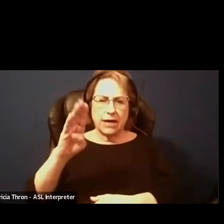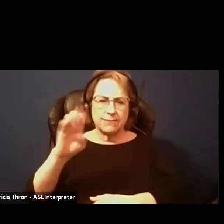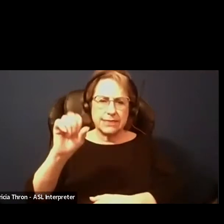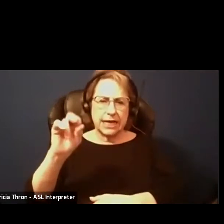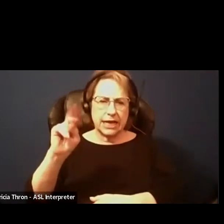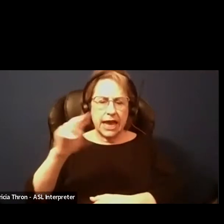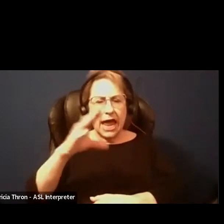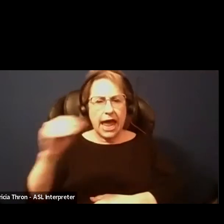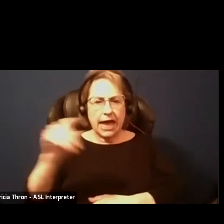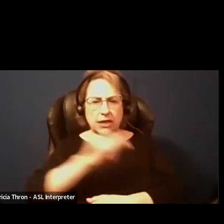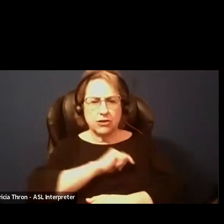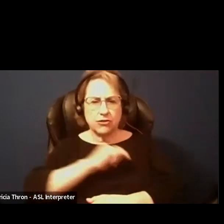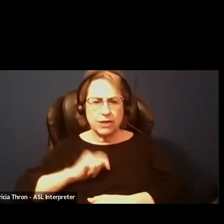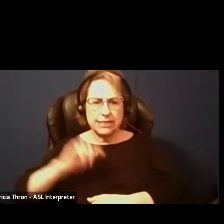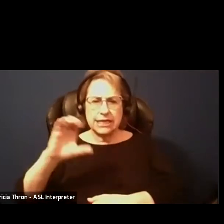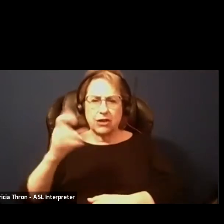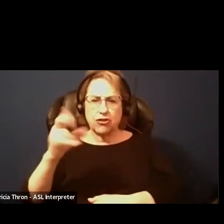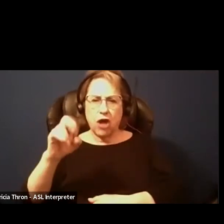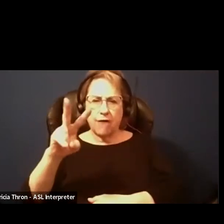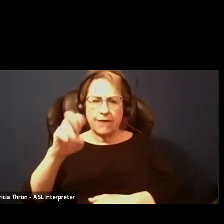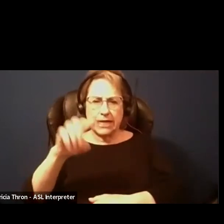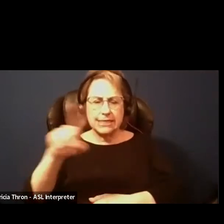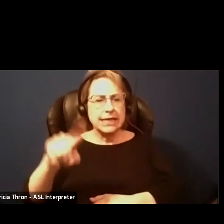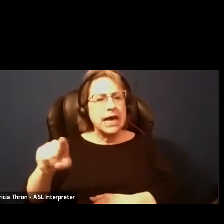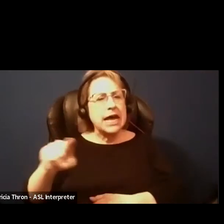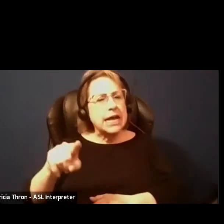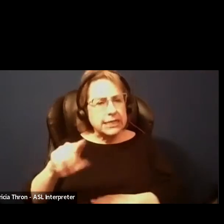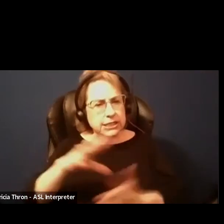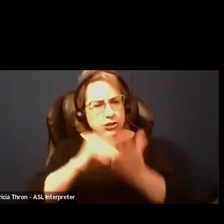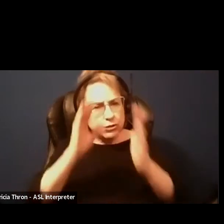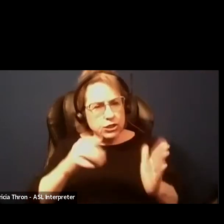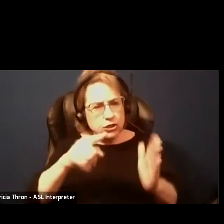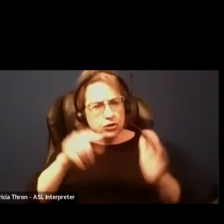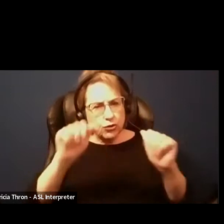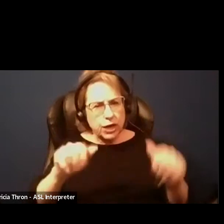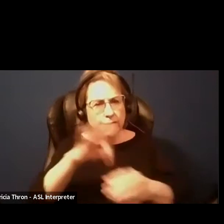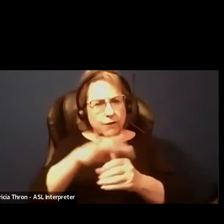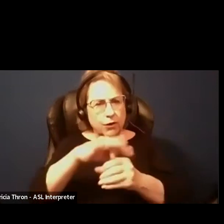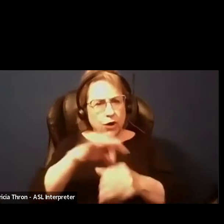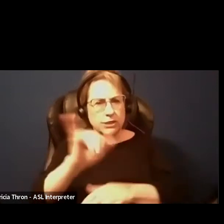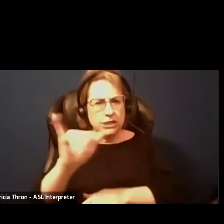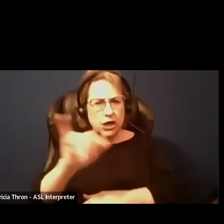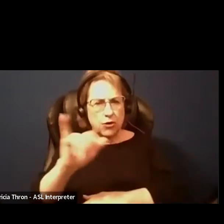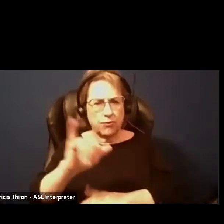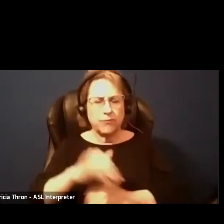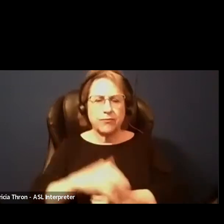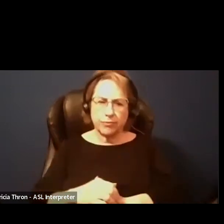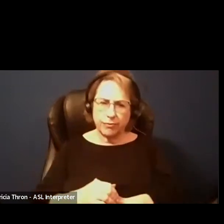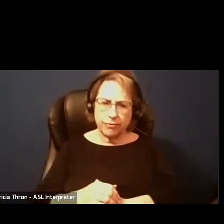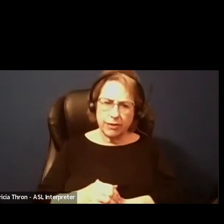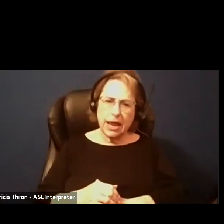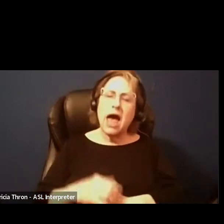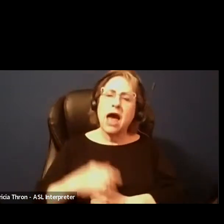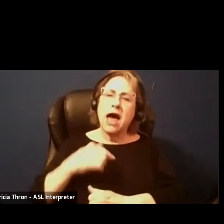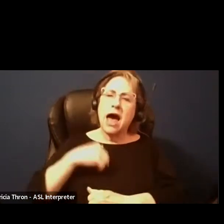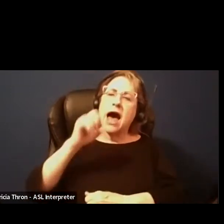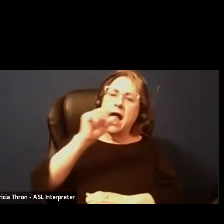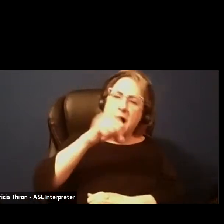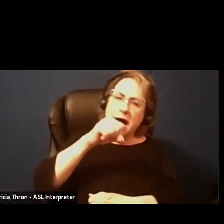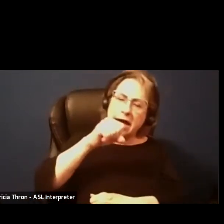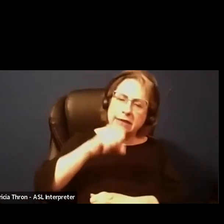Student board members, you actually get to vote on this as well. This is the consent agenda. How do you vote? Aye. The rest of the board, how do you